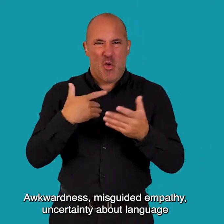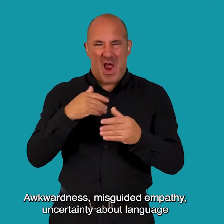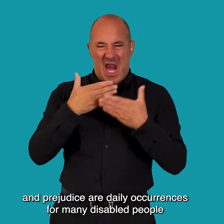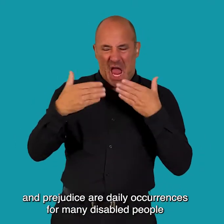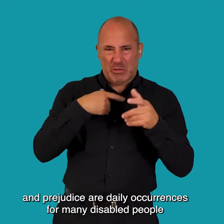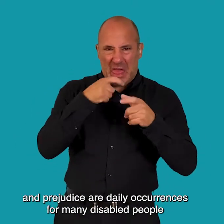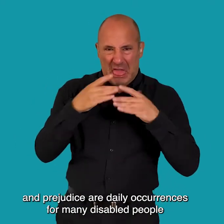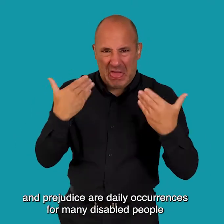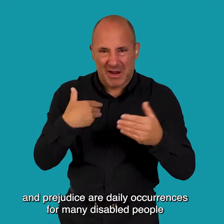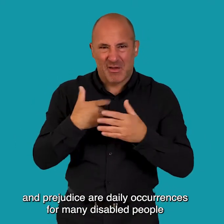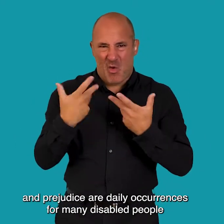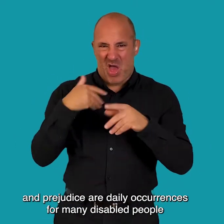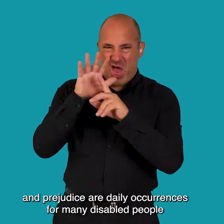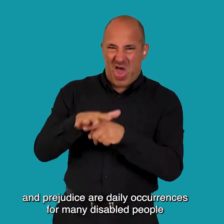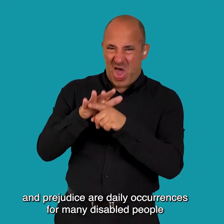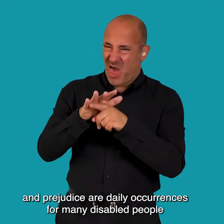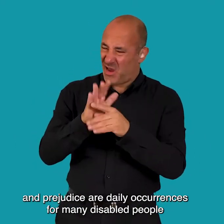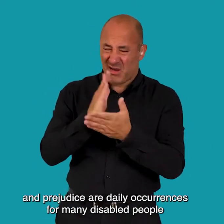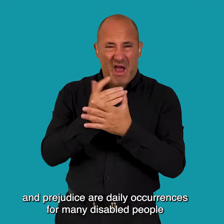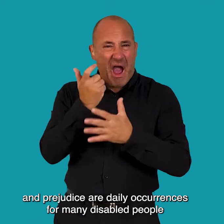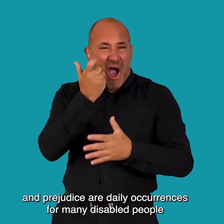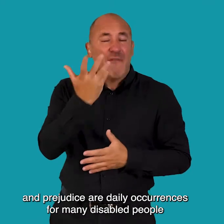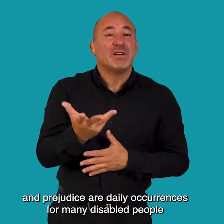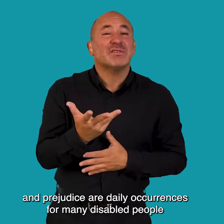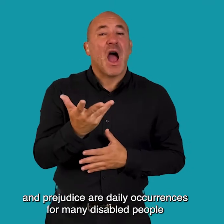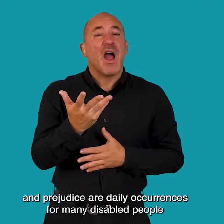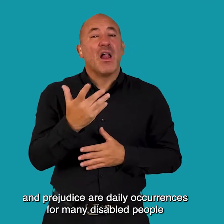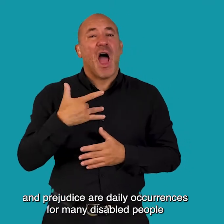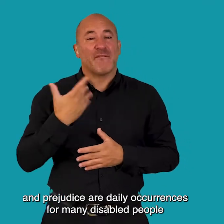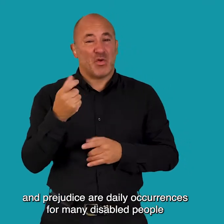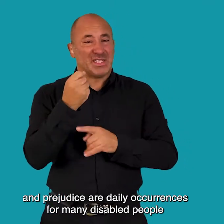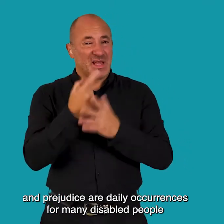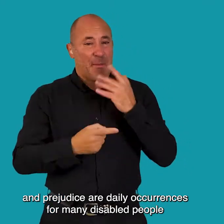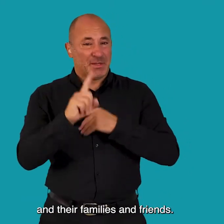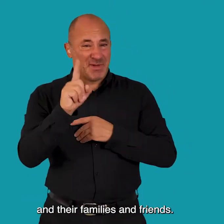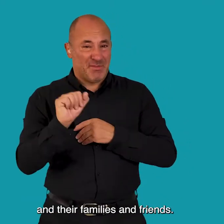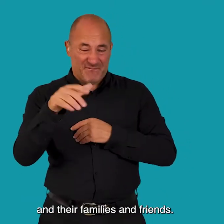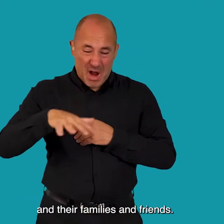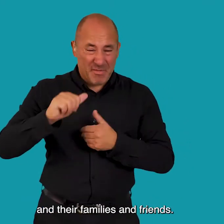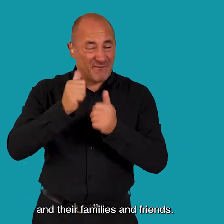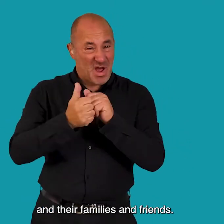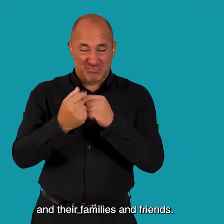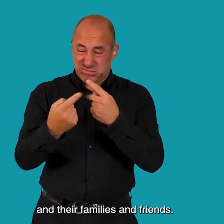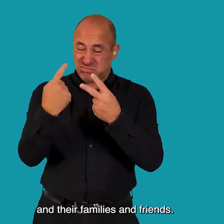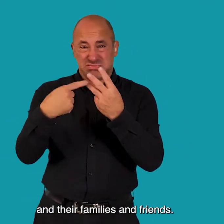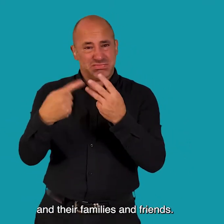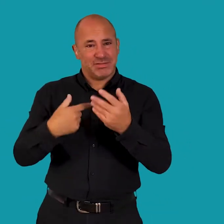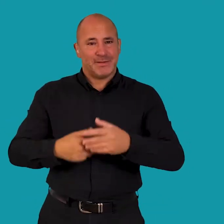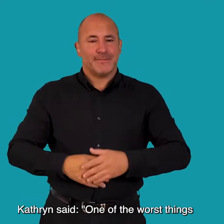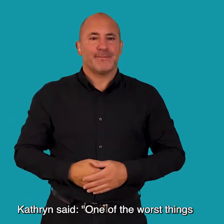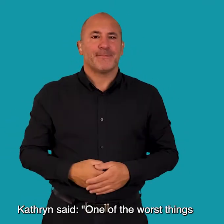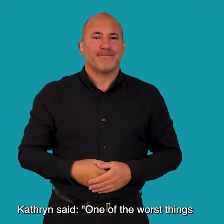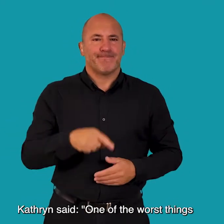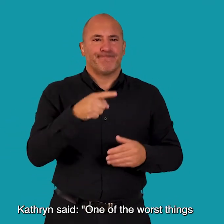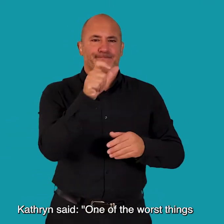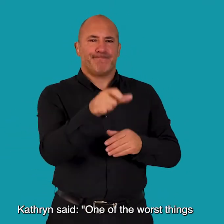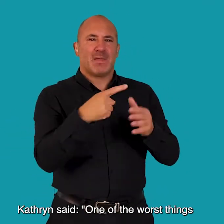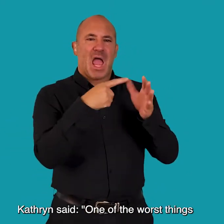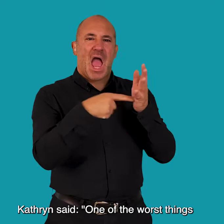and prejudice are daily occurrences for many disabled people and their families and friends. Catherine said, "One of the